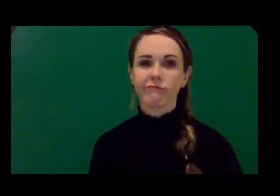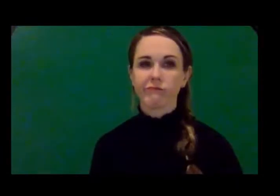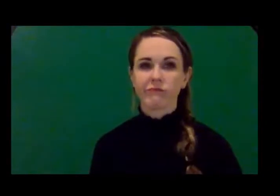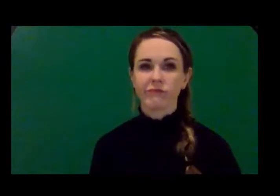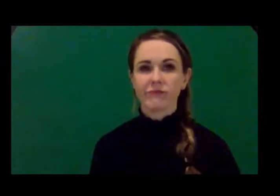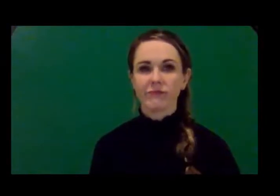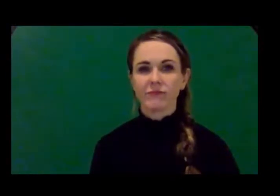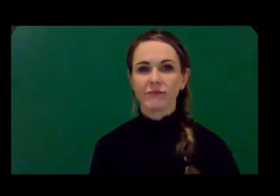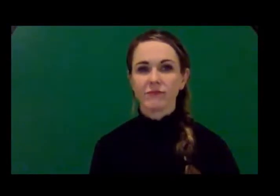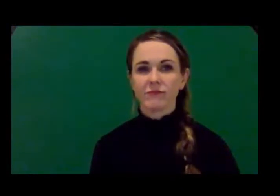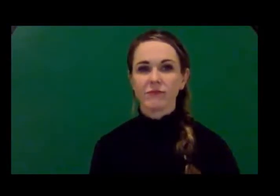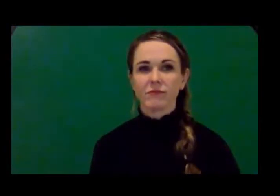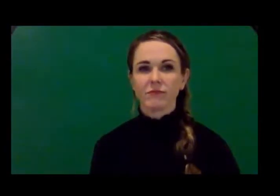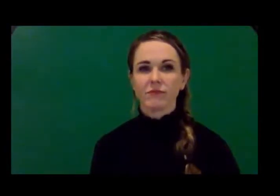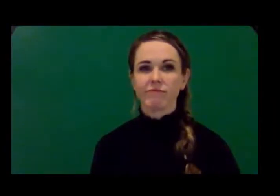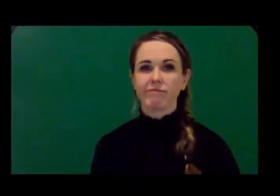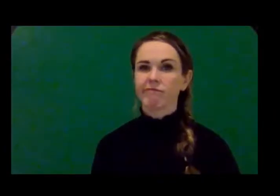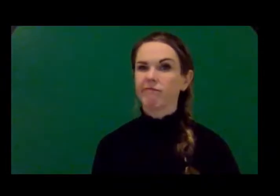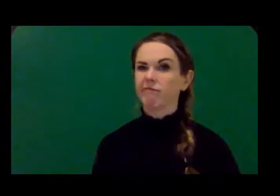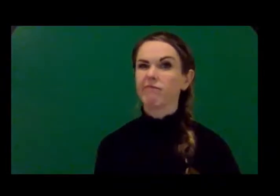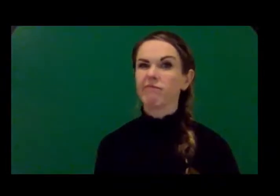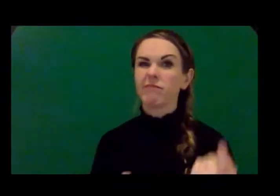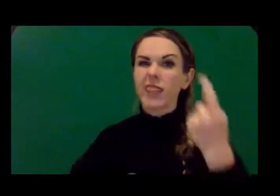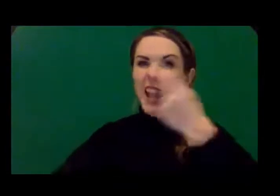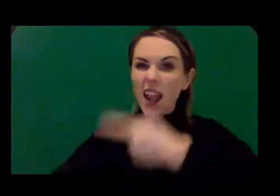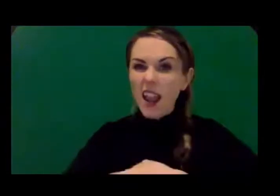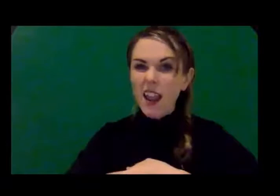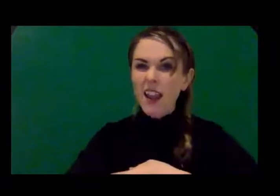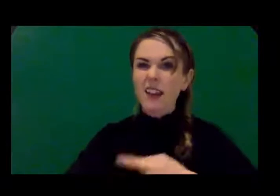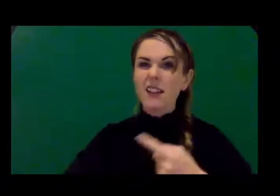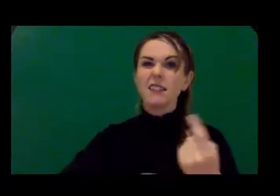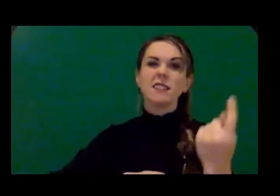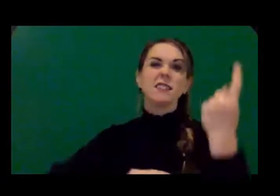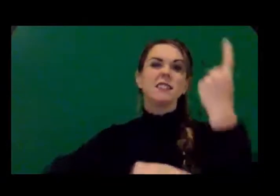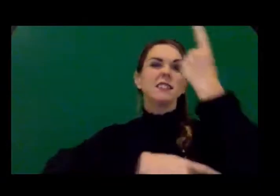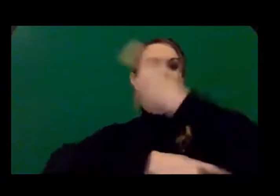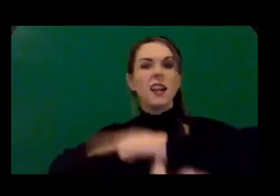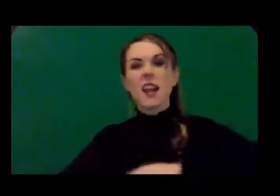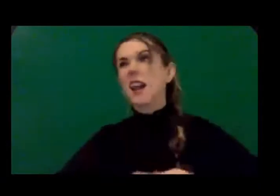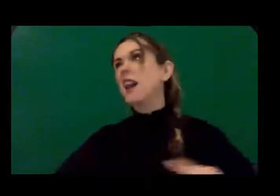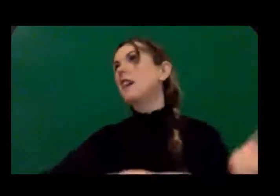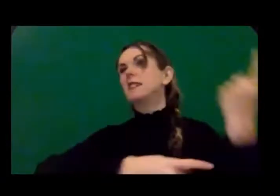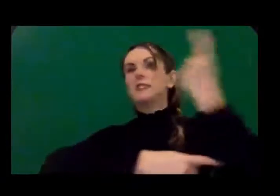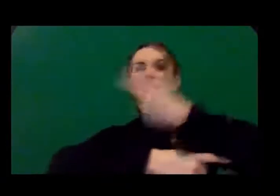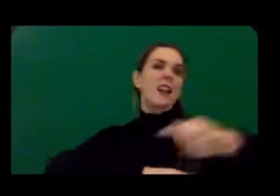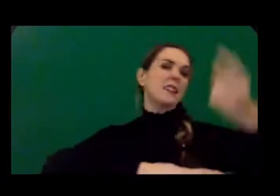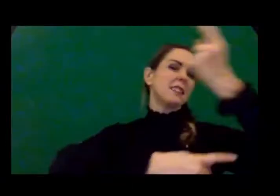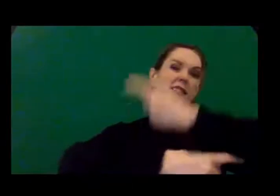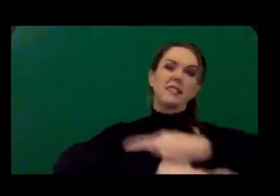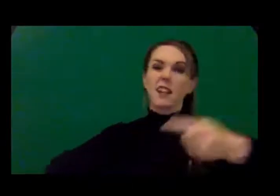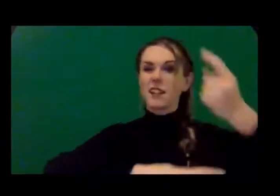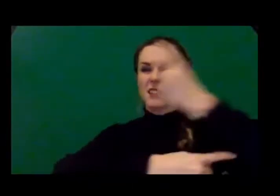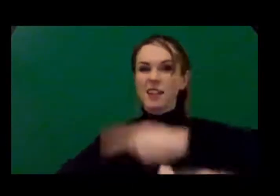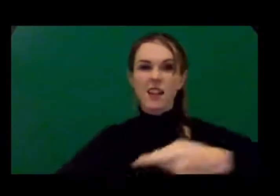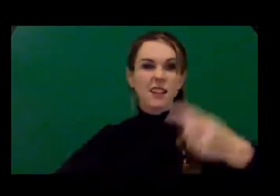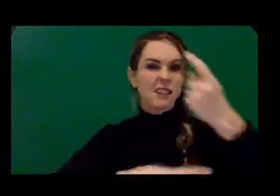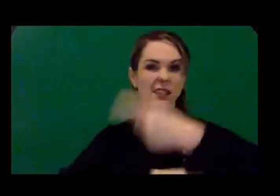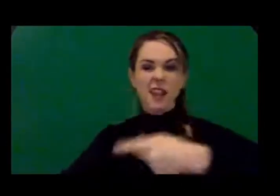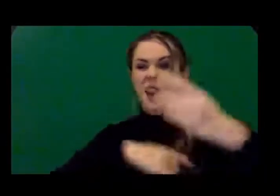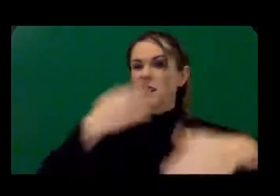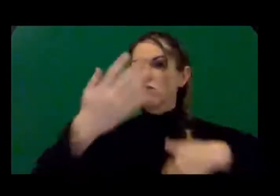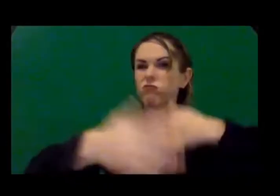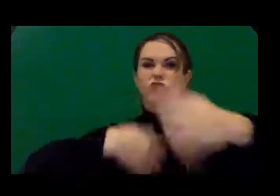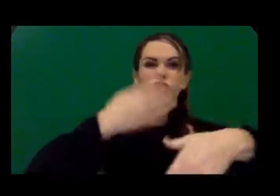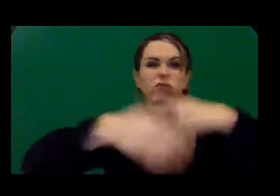For days and days and days and days, time just keeps going